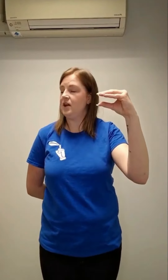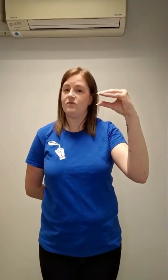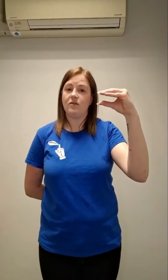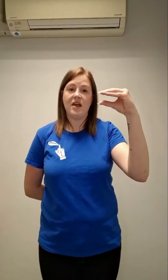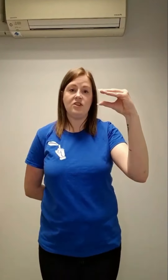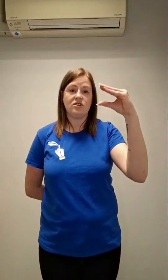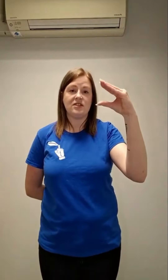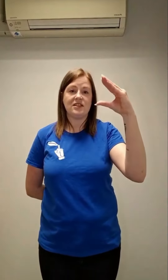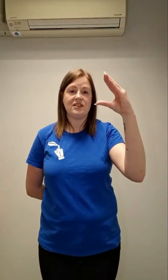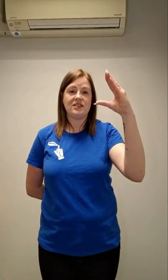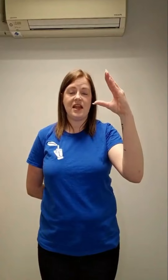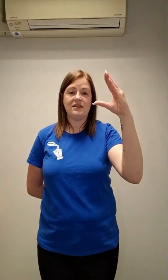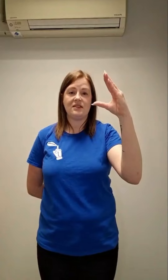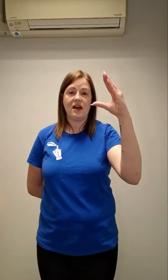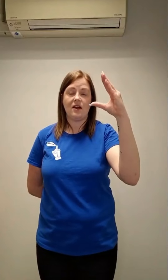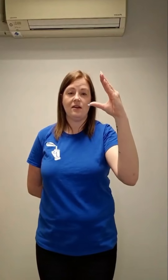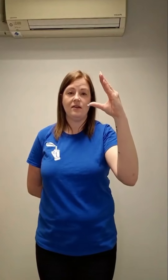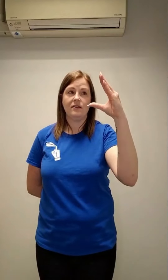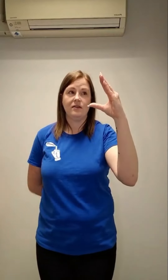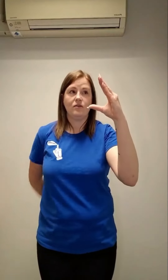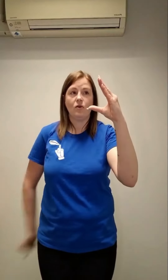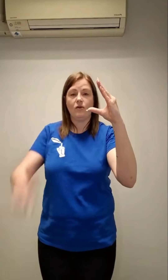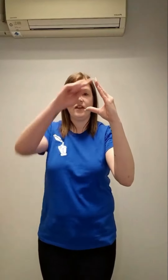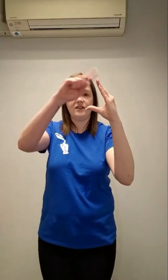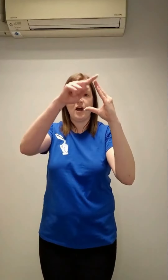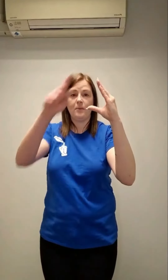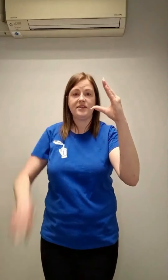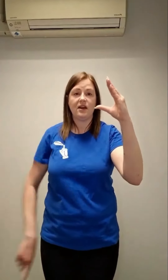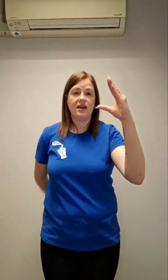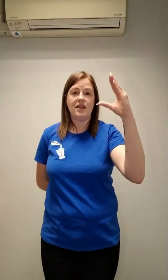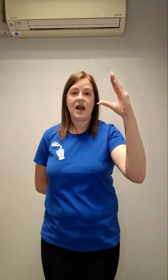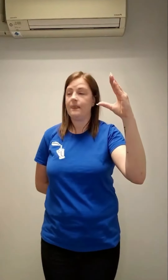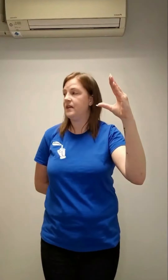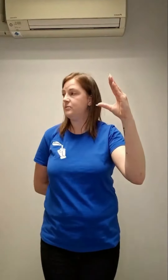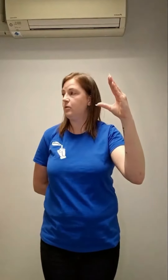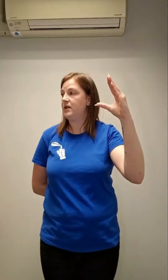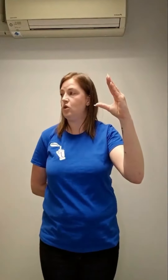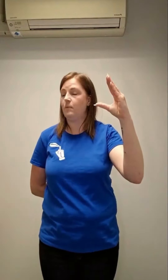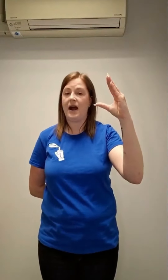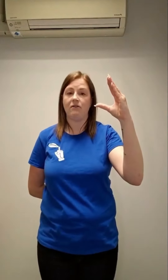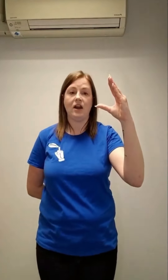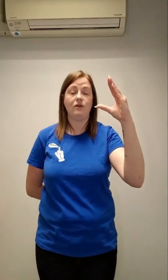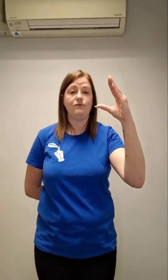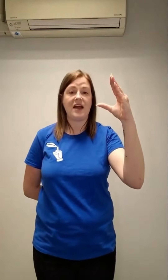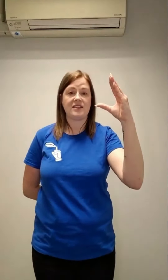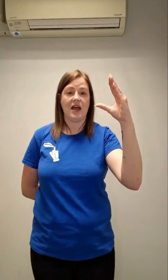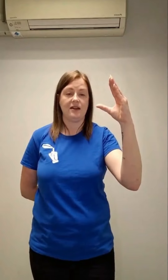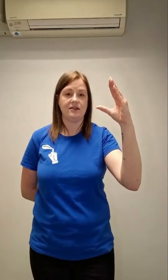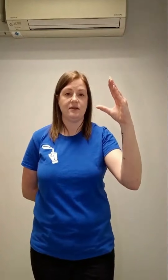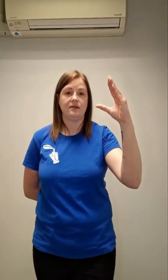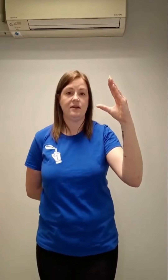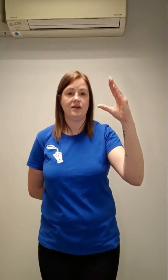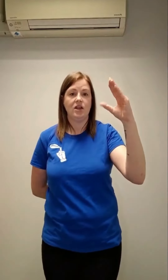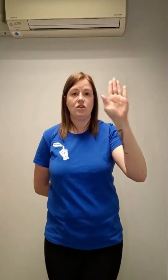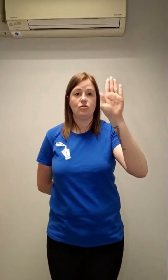From then, just extend your fingers up slightly, and this will be your parallel flat hand. You can also